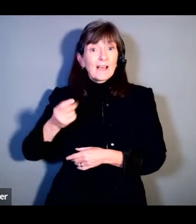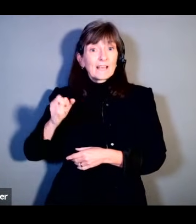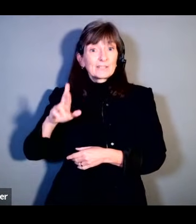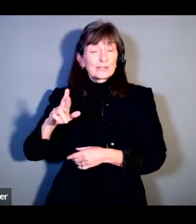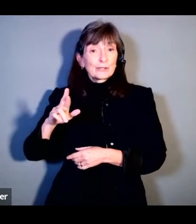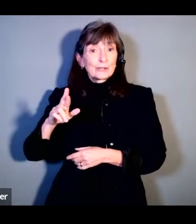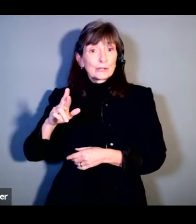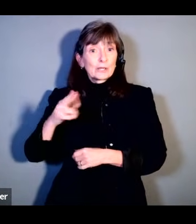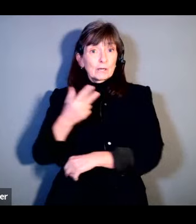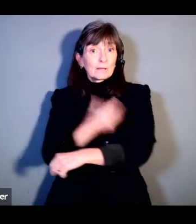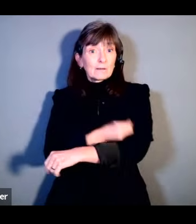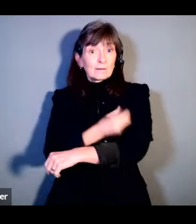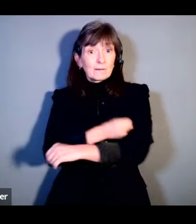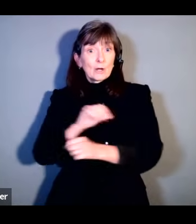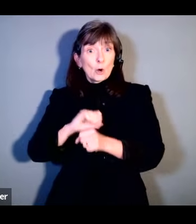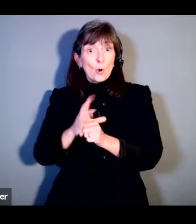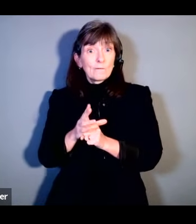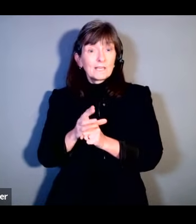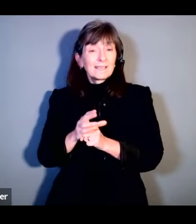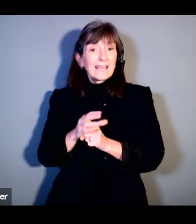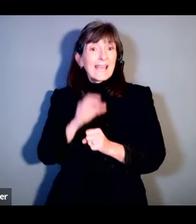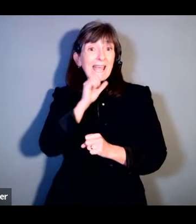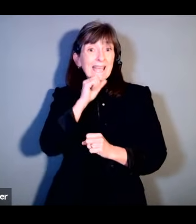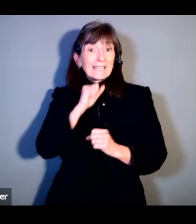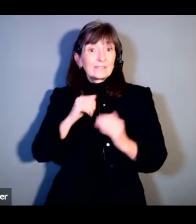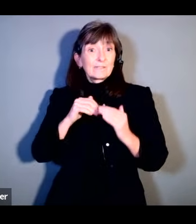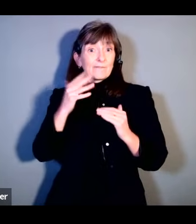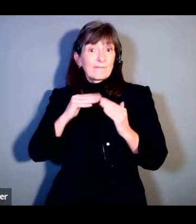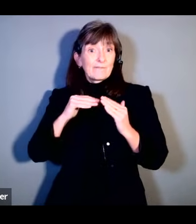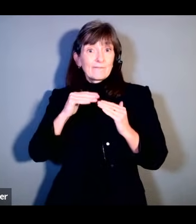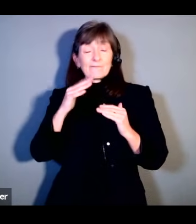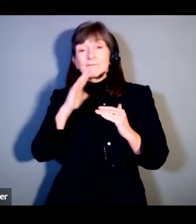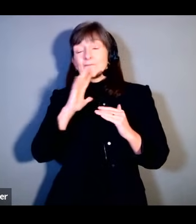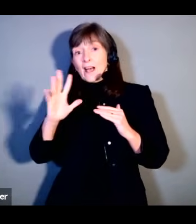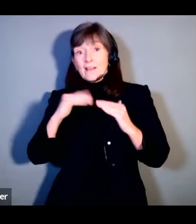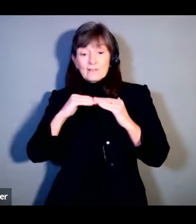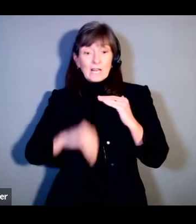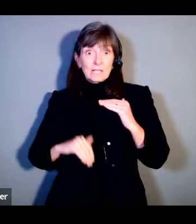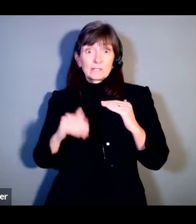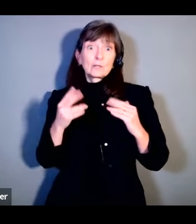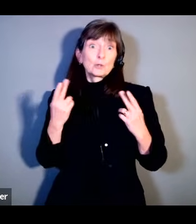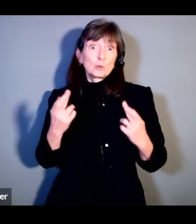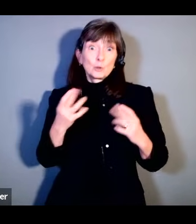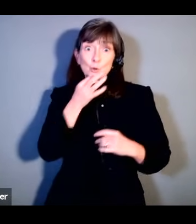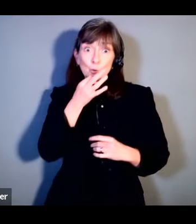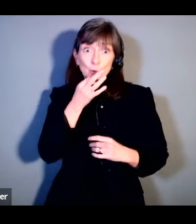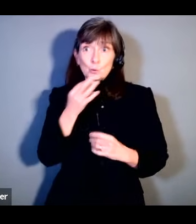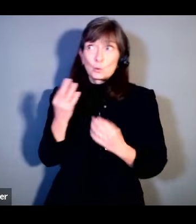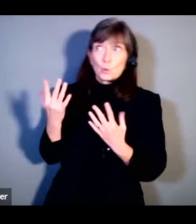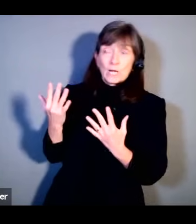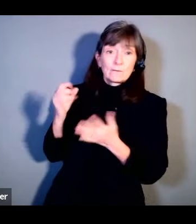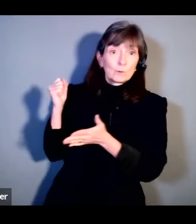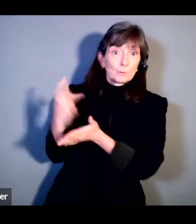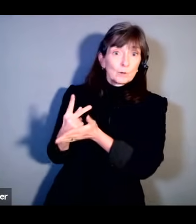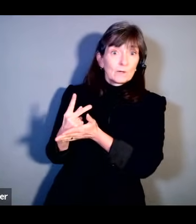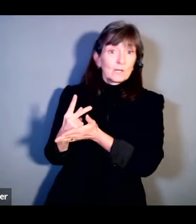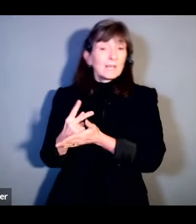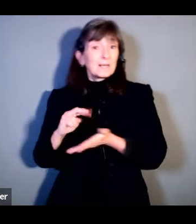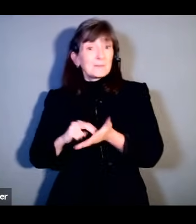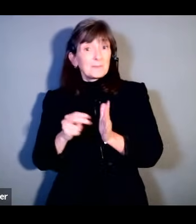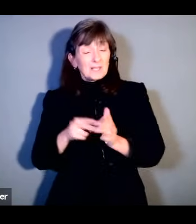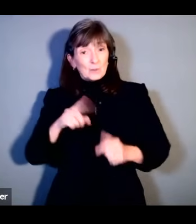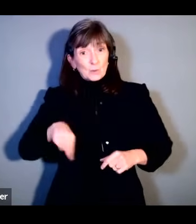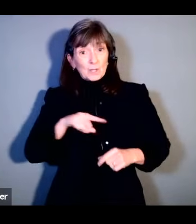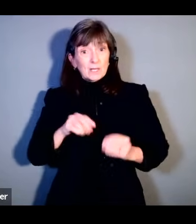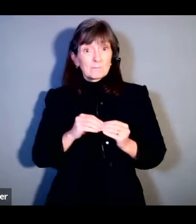aged 5 to 11. This is important to protect children's health, to reduce the overall risk of school closures, to help strengthen our